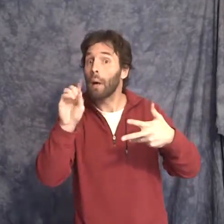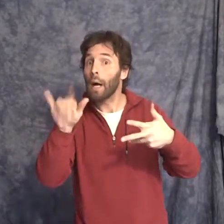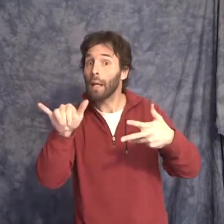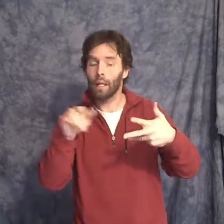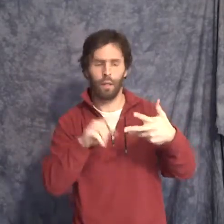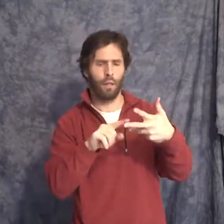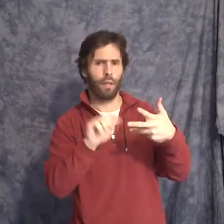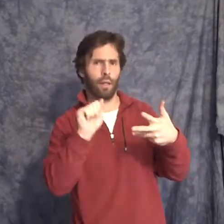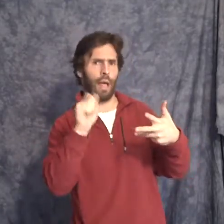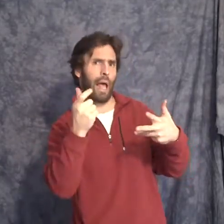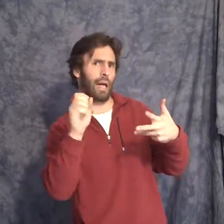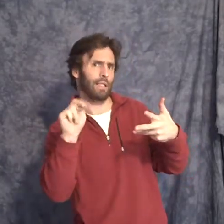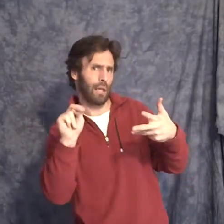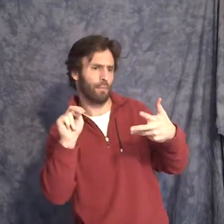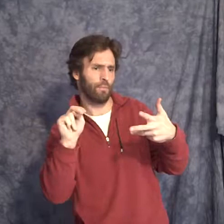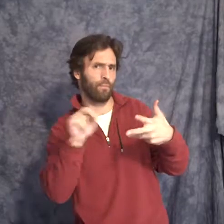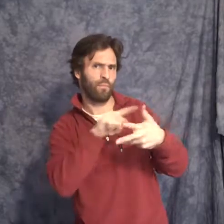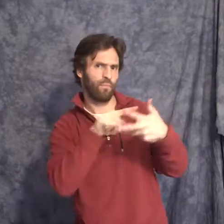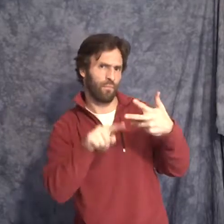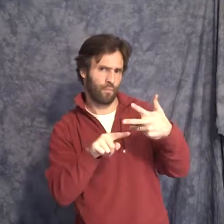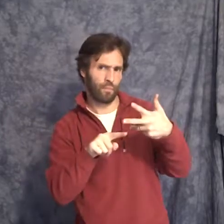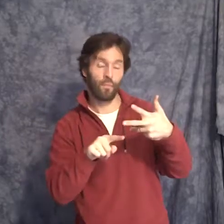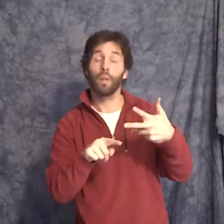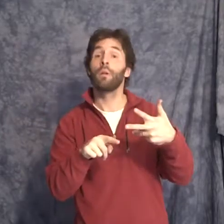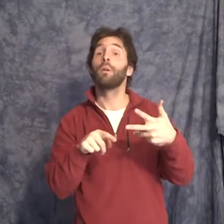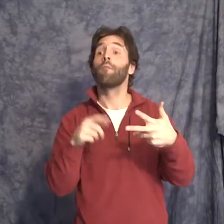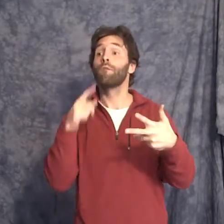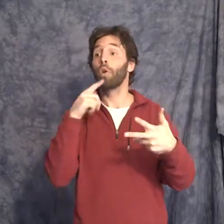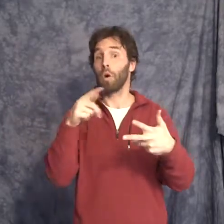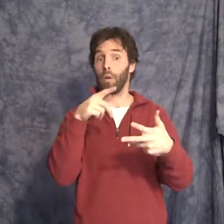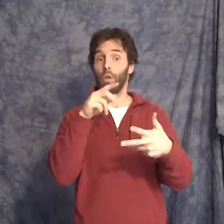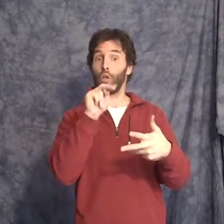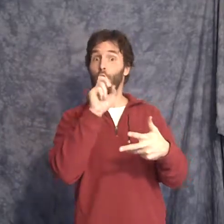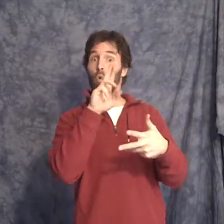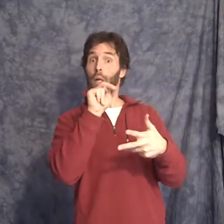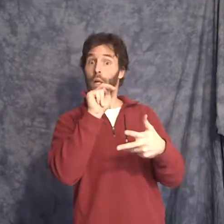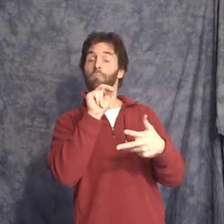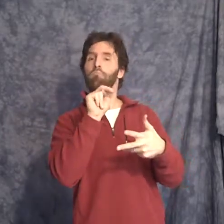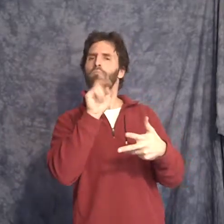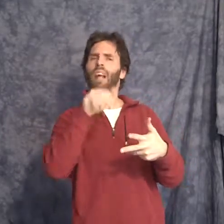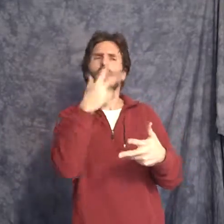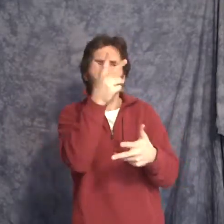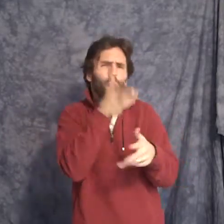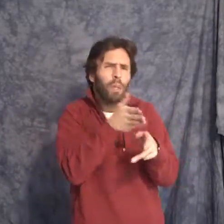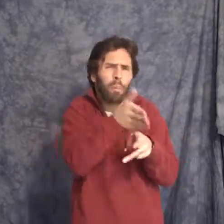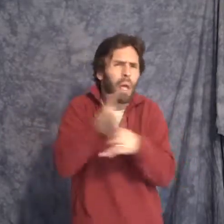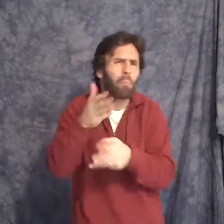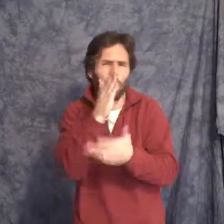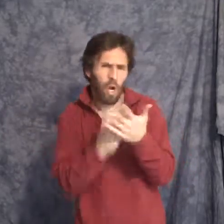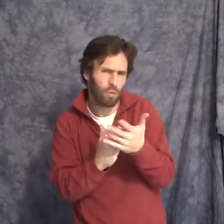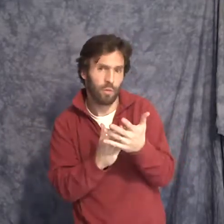Those are the three main parts of a neuron. I am not going to say every neuron has all three